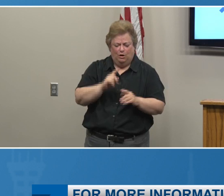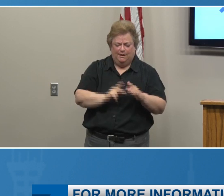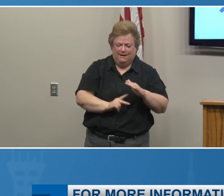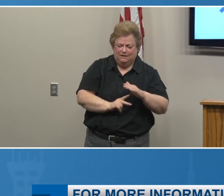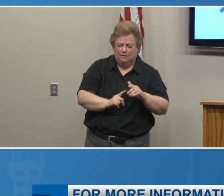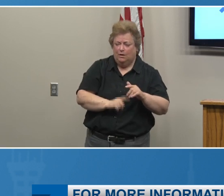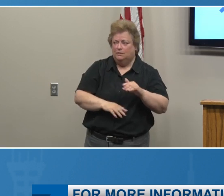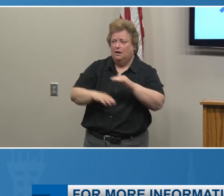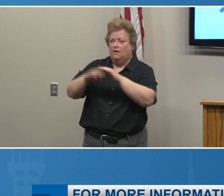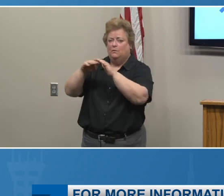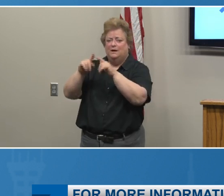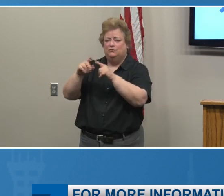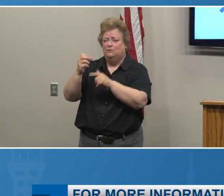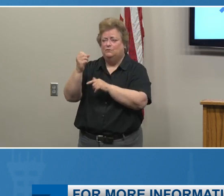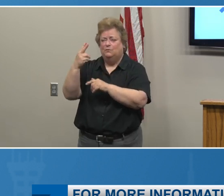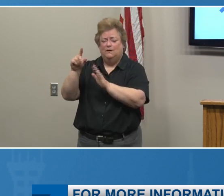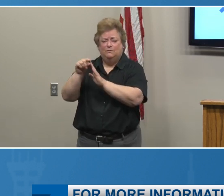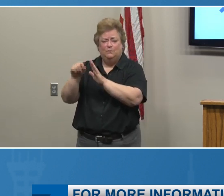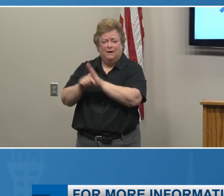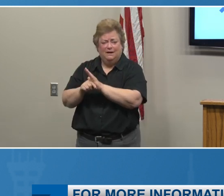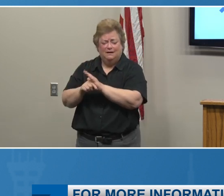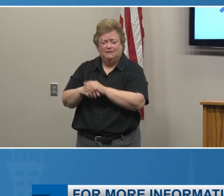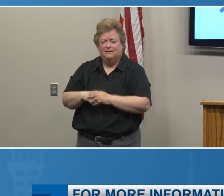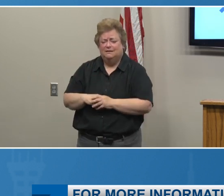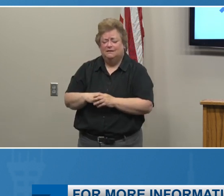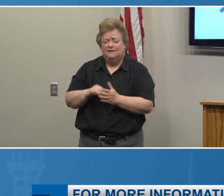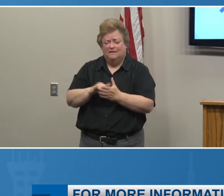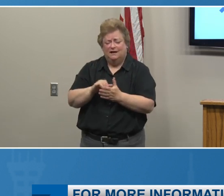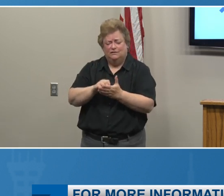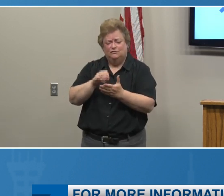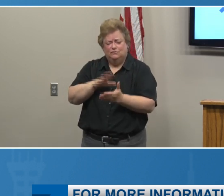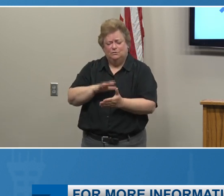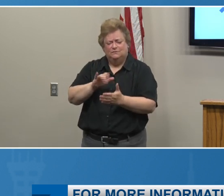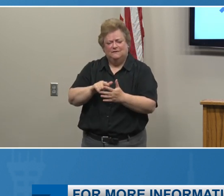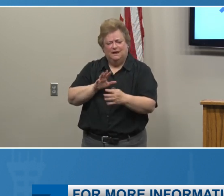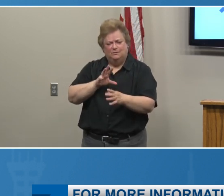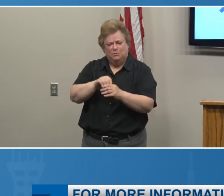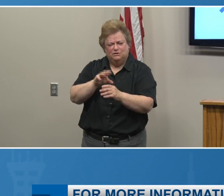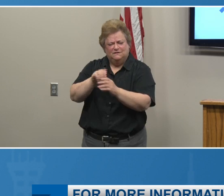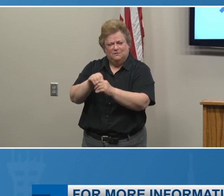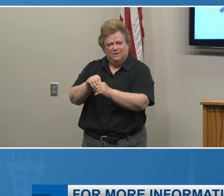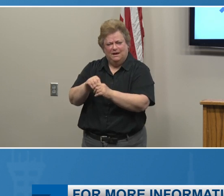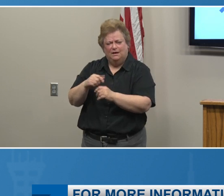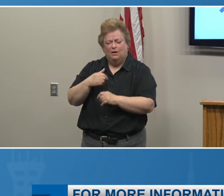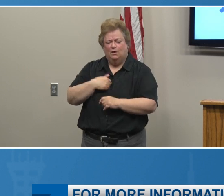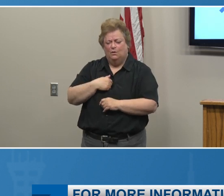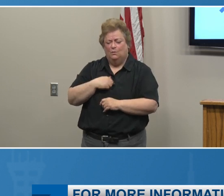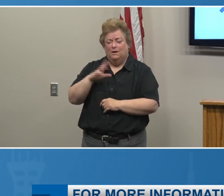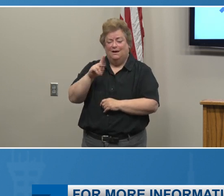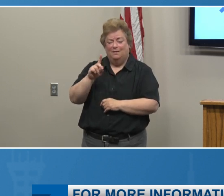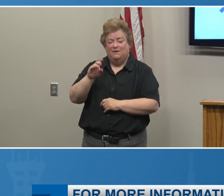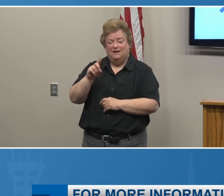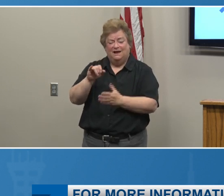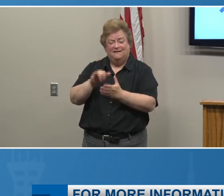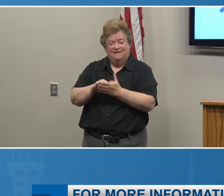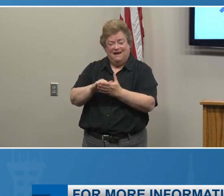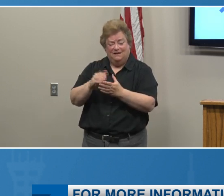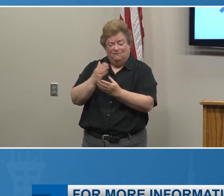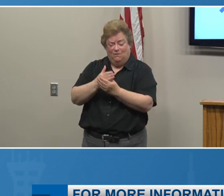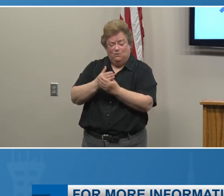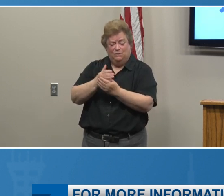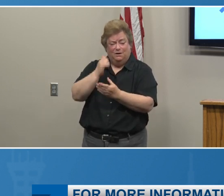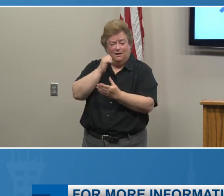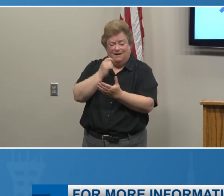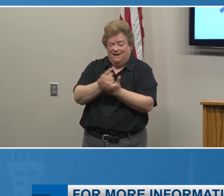to 12th grade students activities that students can participate in and we are updating that folder weekly our